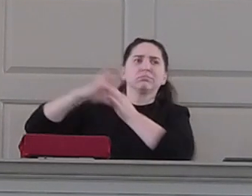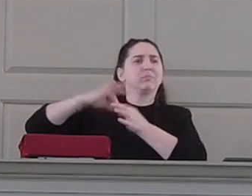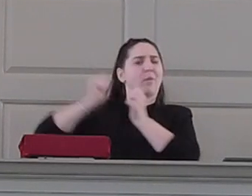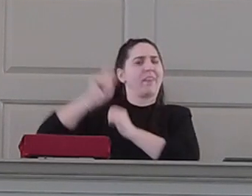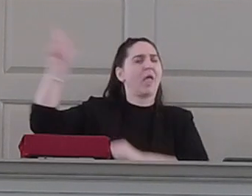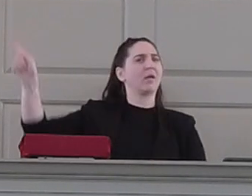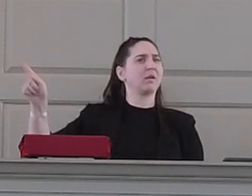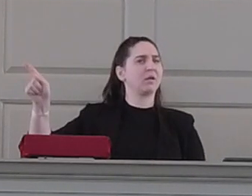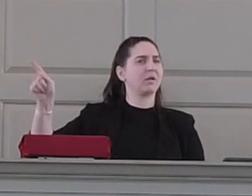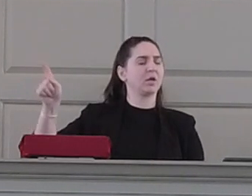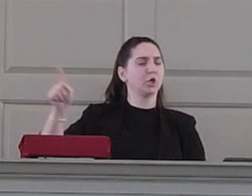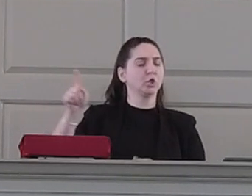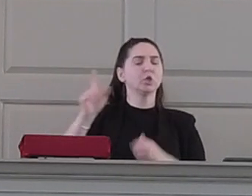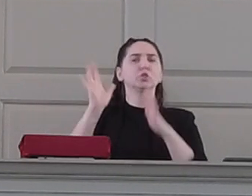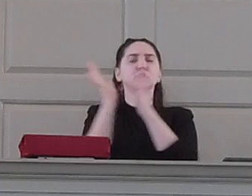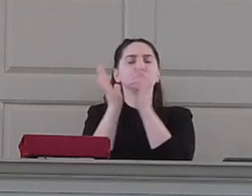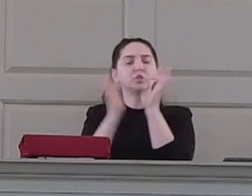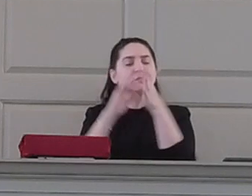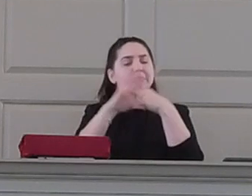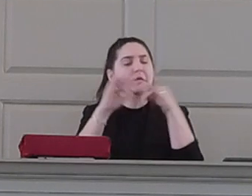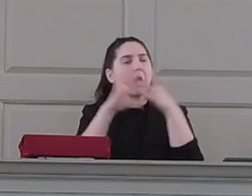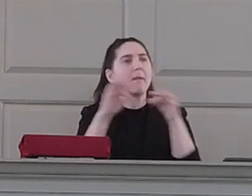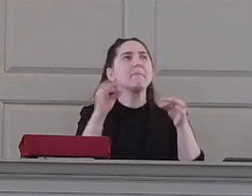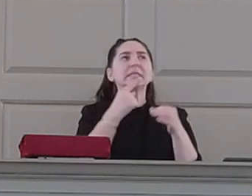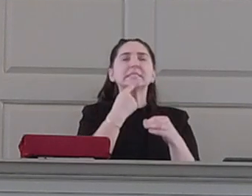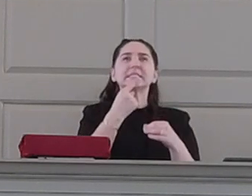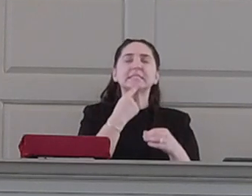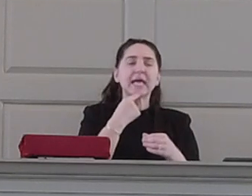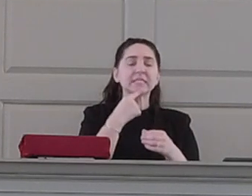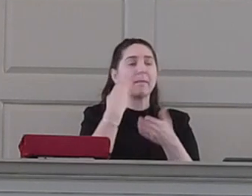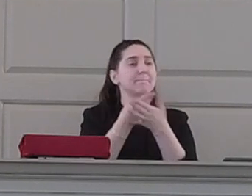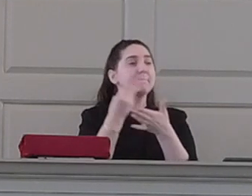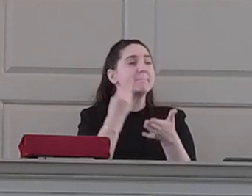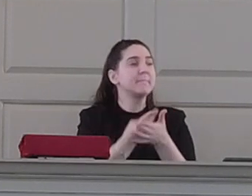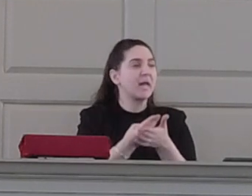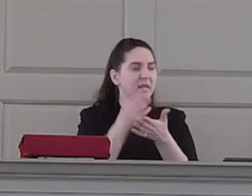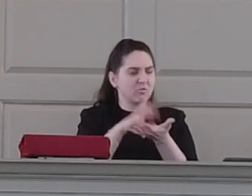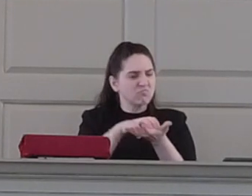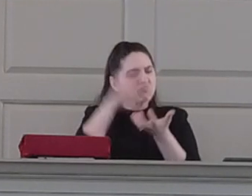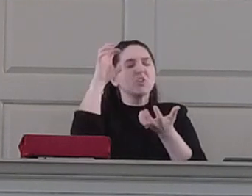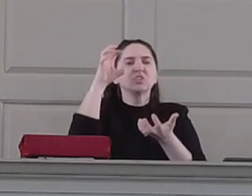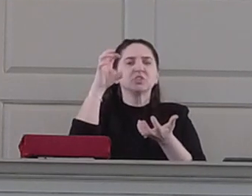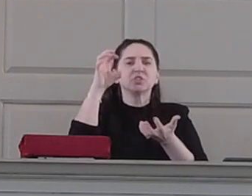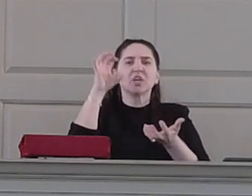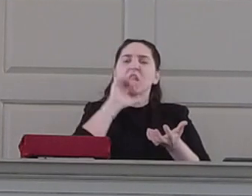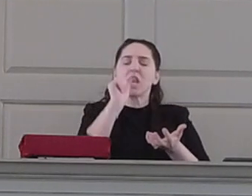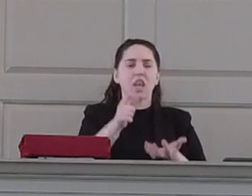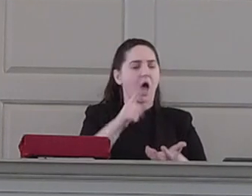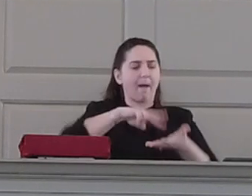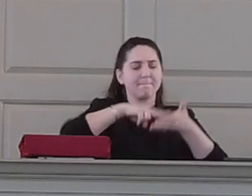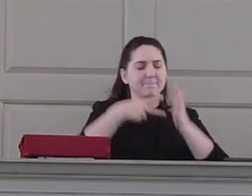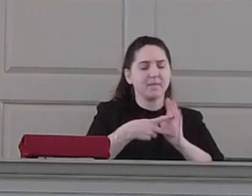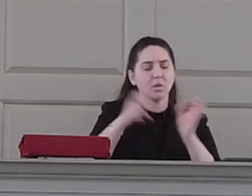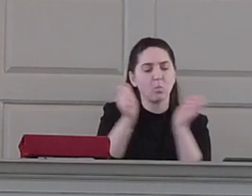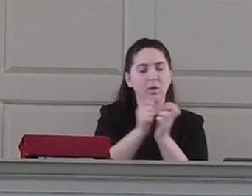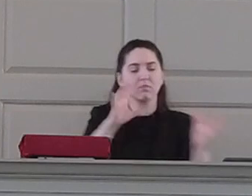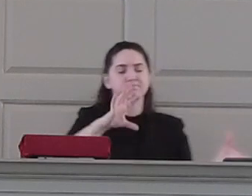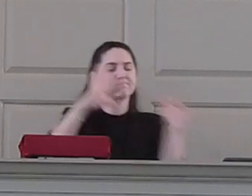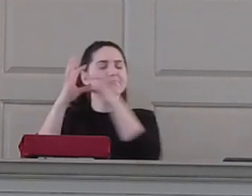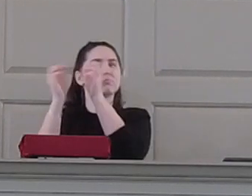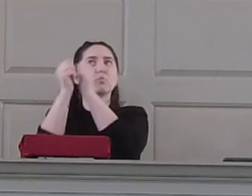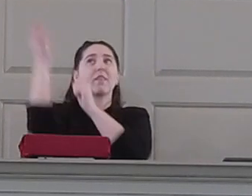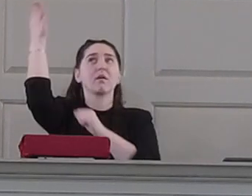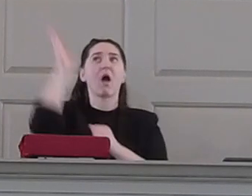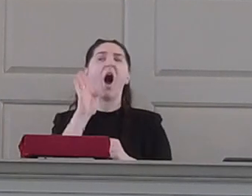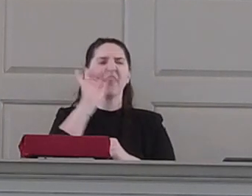When Jesus says that money and wealth are not a sign of God's grace, can that possibly be true? Is